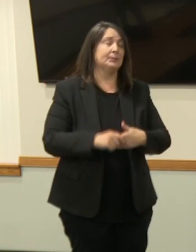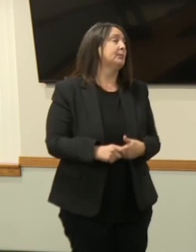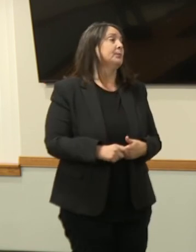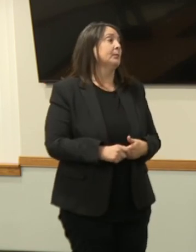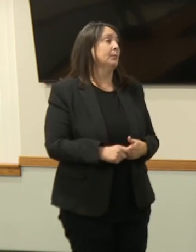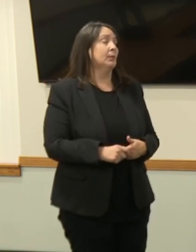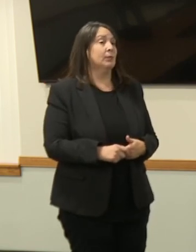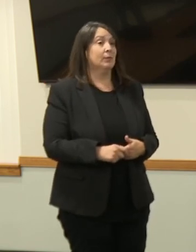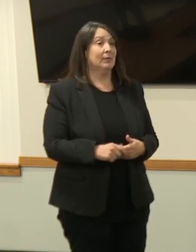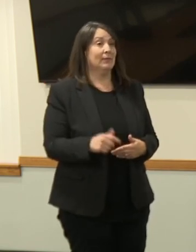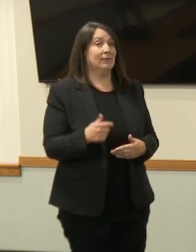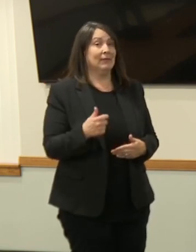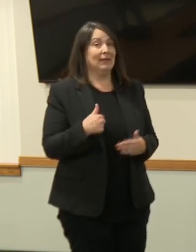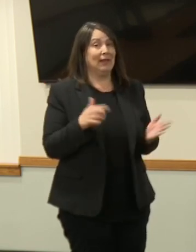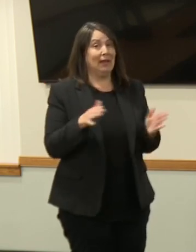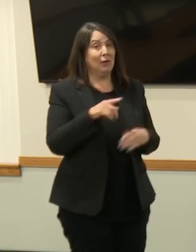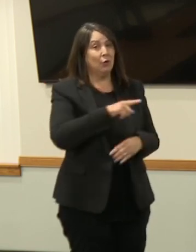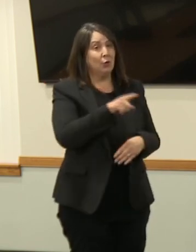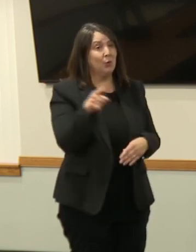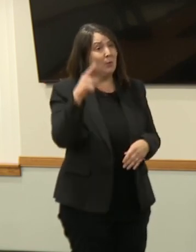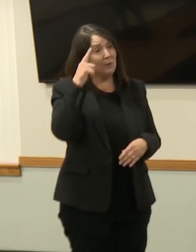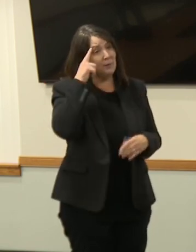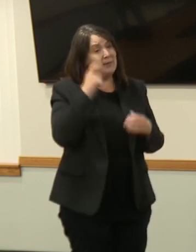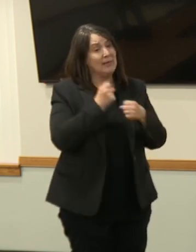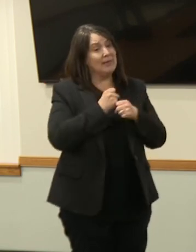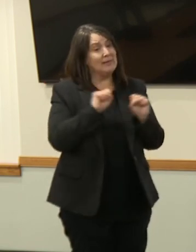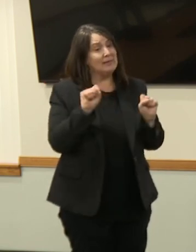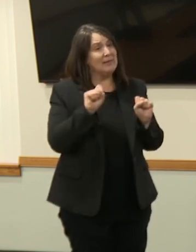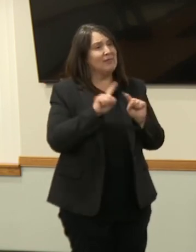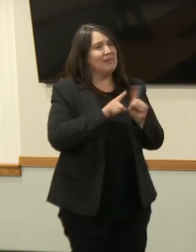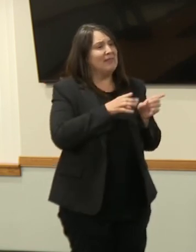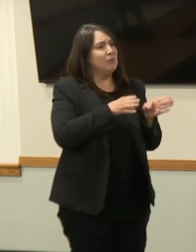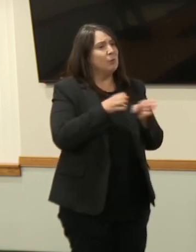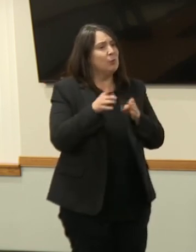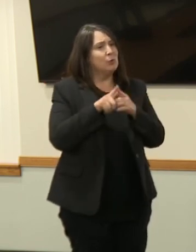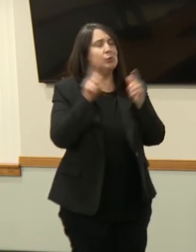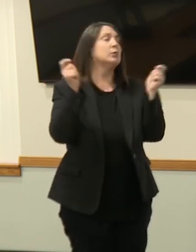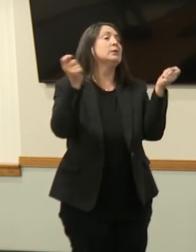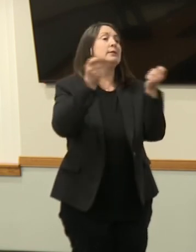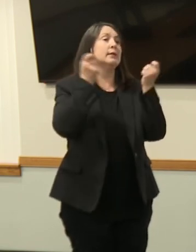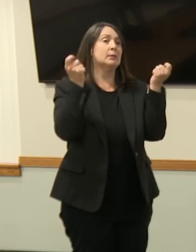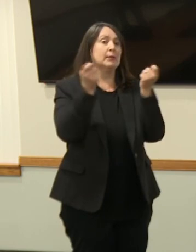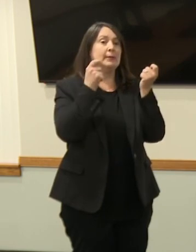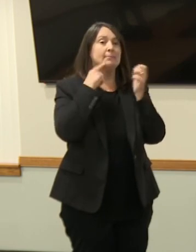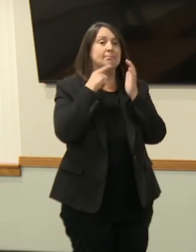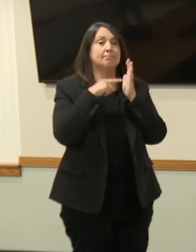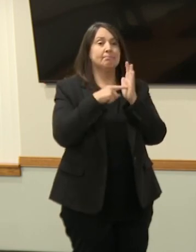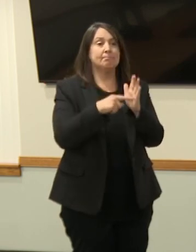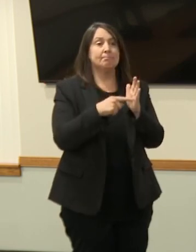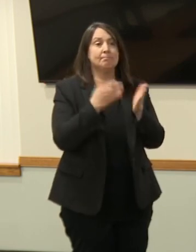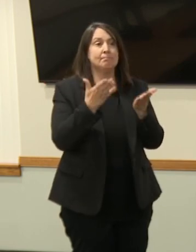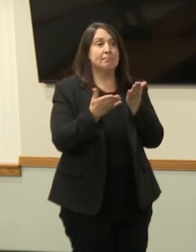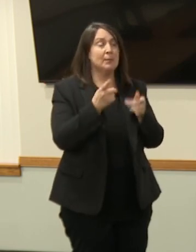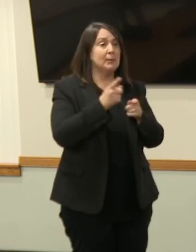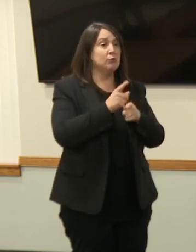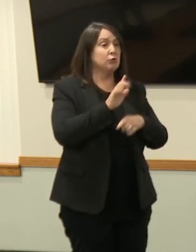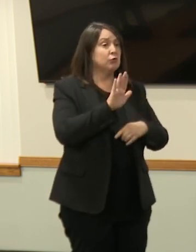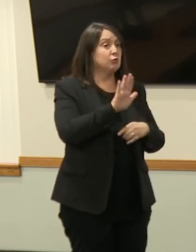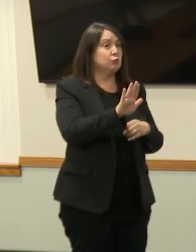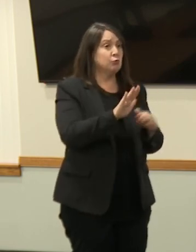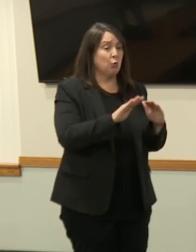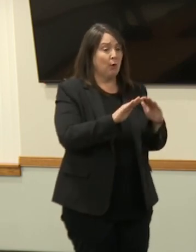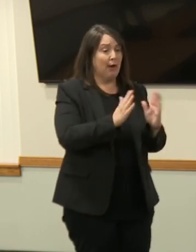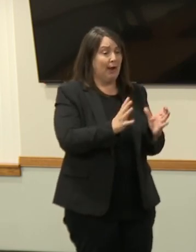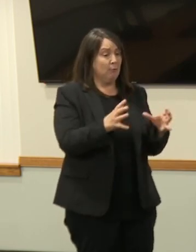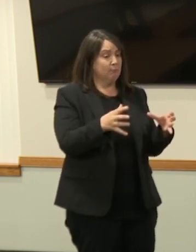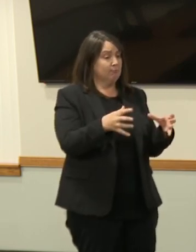year would be to look at new ways to celebrate, including having a gathering with just your household,